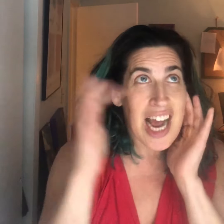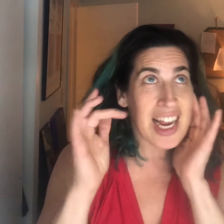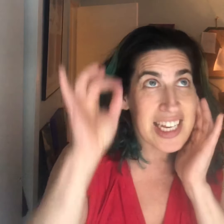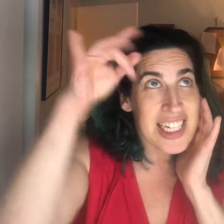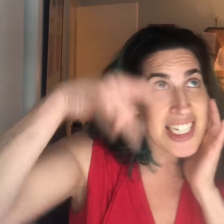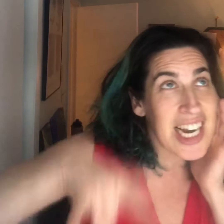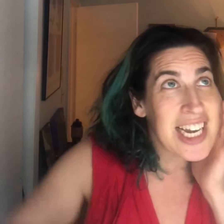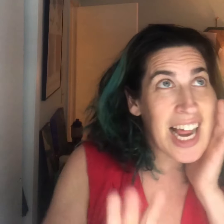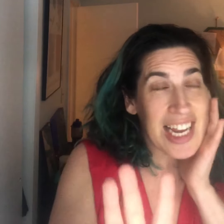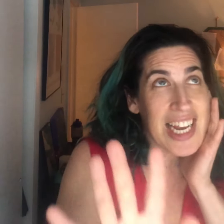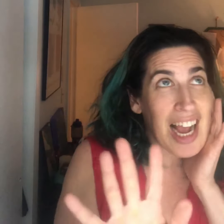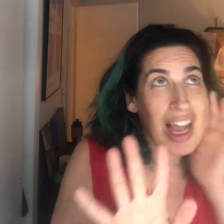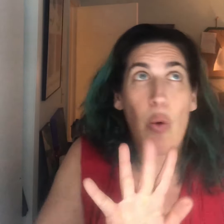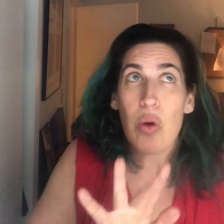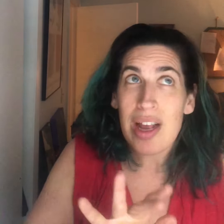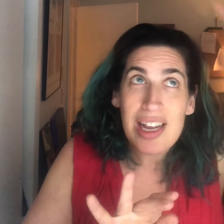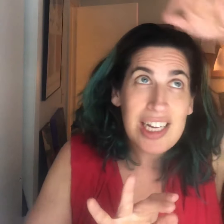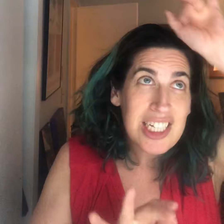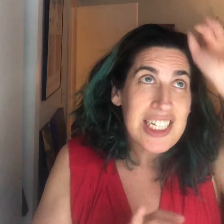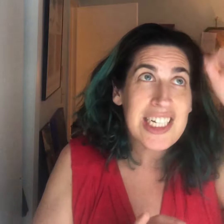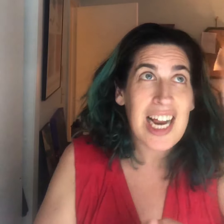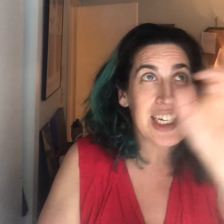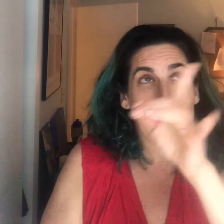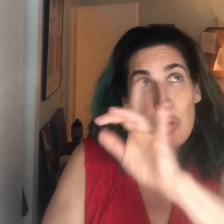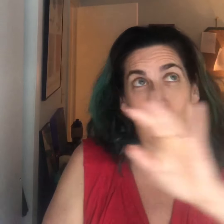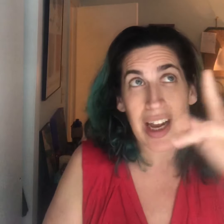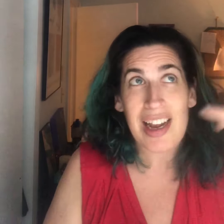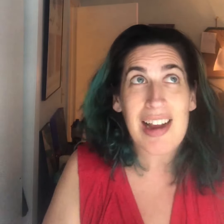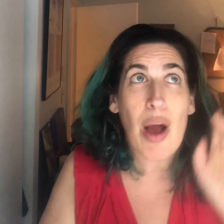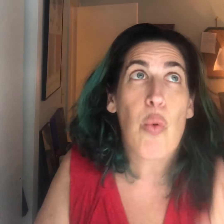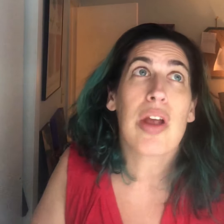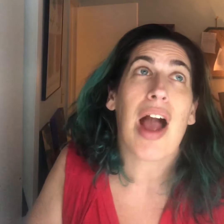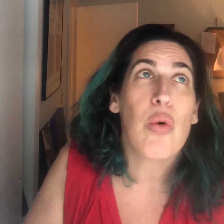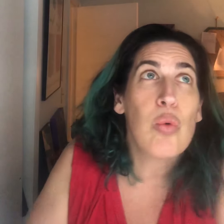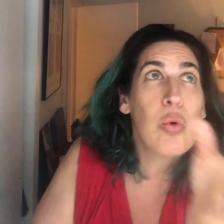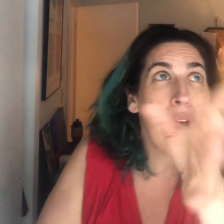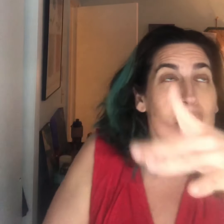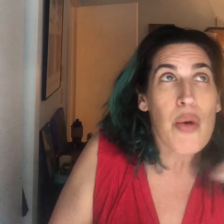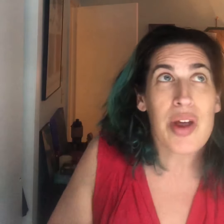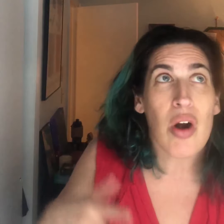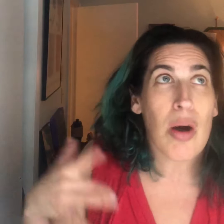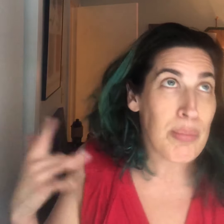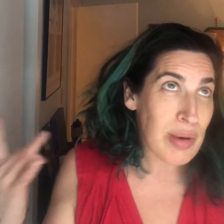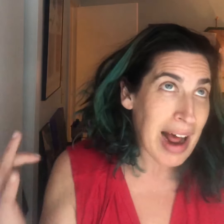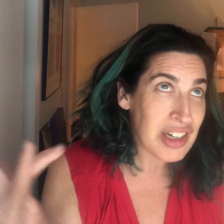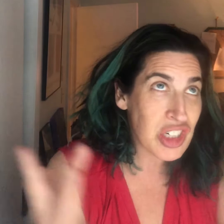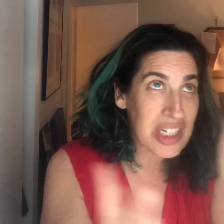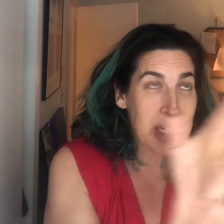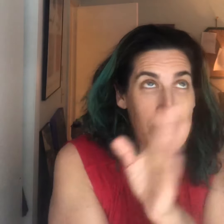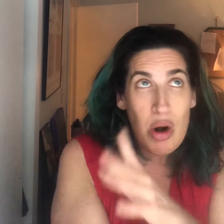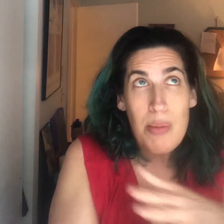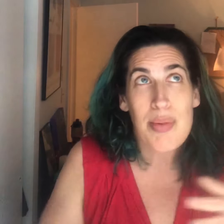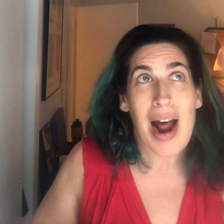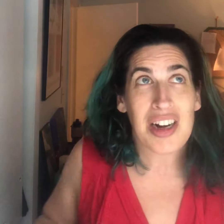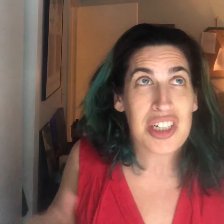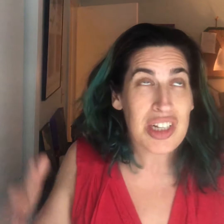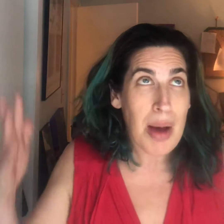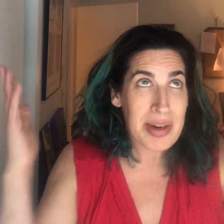are all branches, we are all branches coming